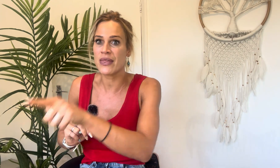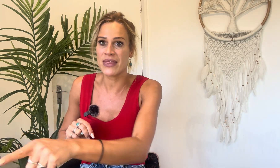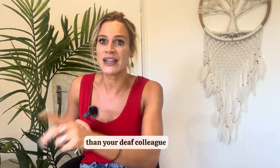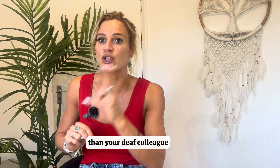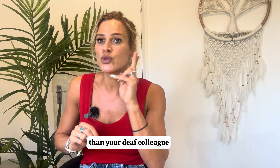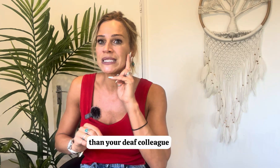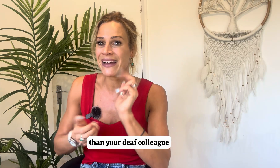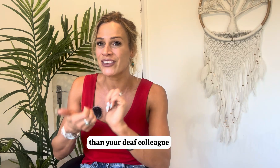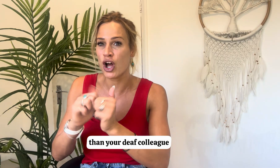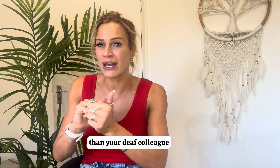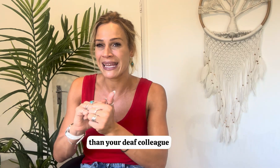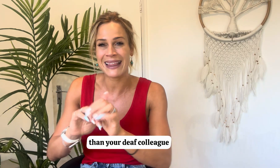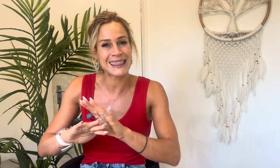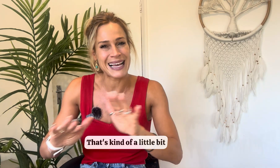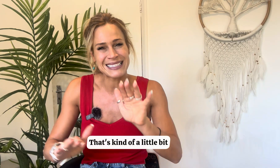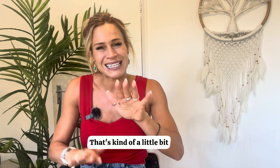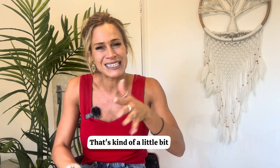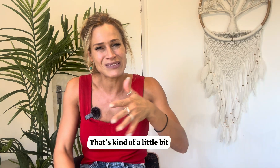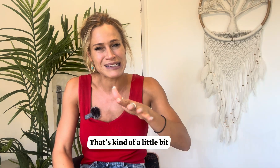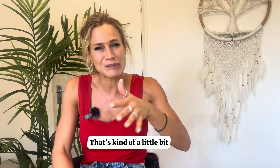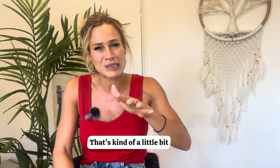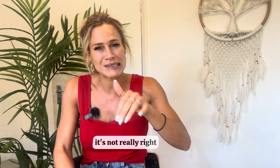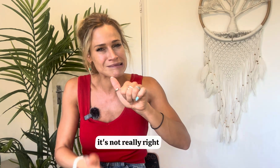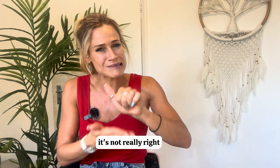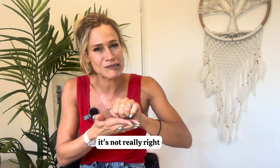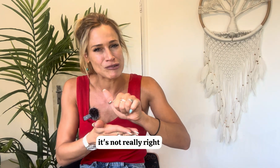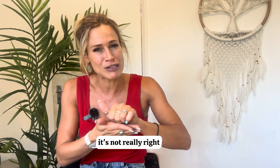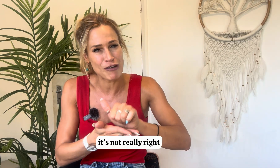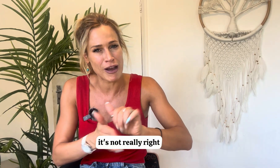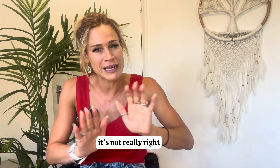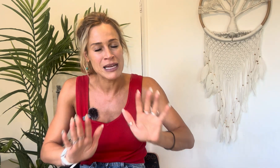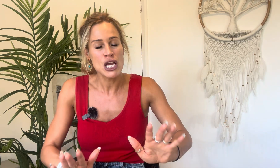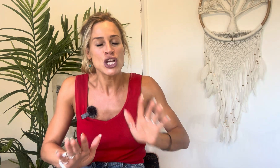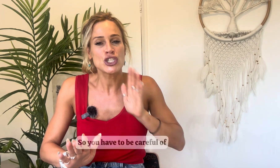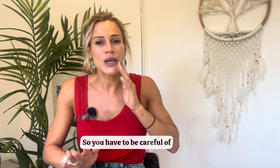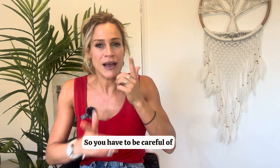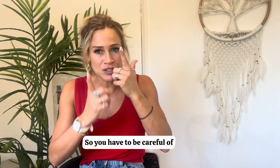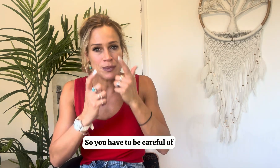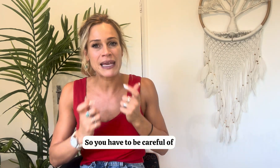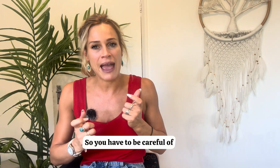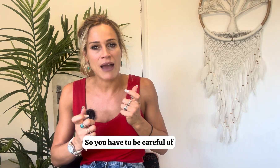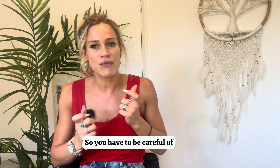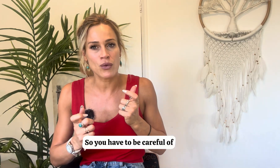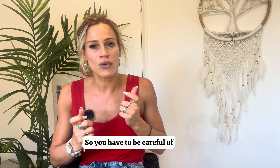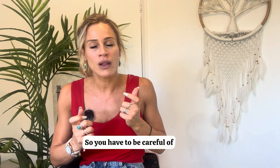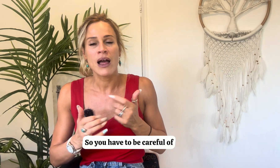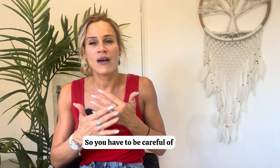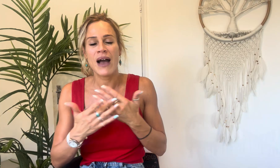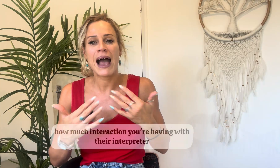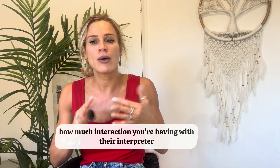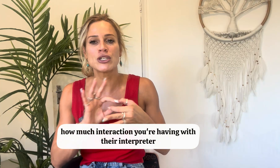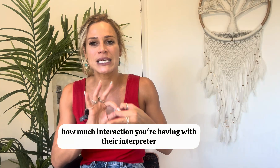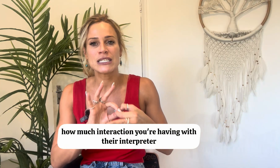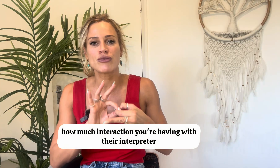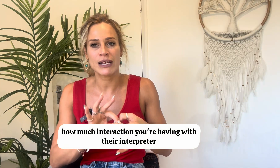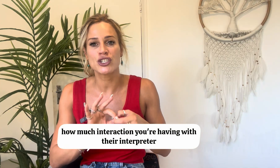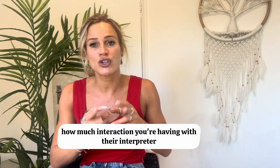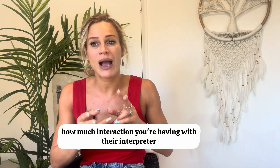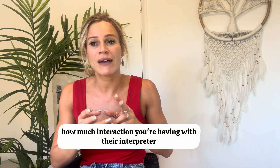than your deaf colleague, that's kind of a little bit, it's not really right. So you have to be careful of how much interaction you're having